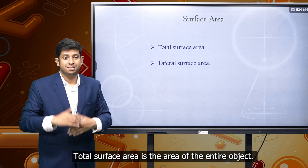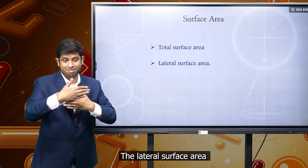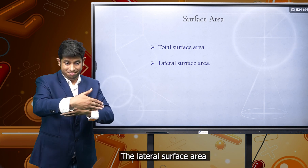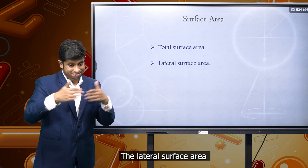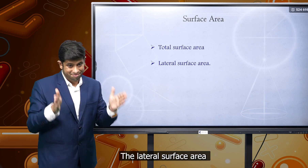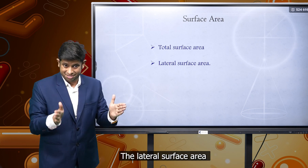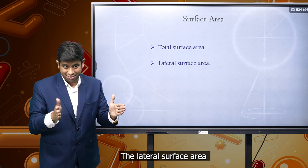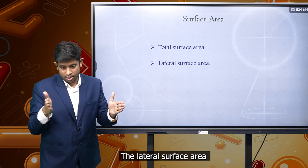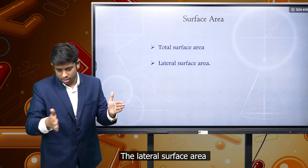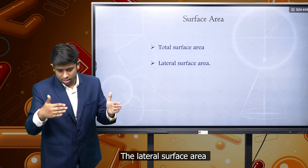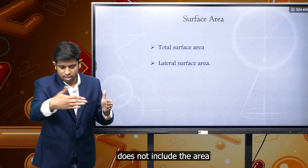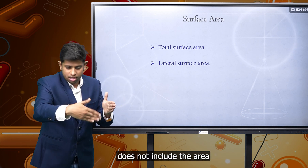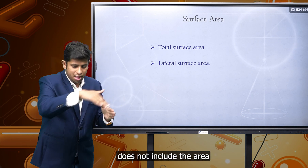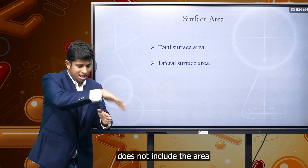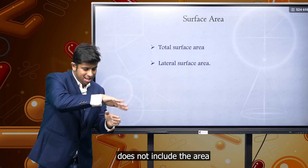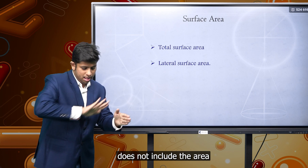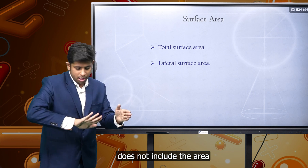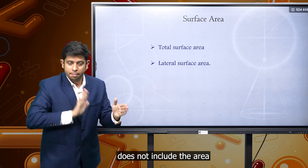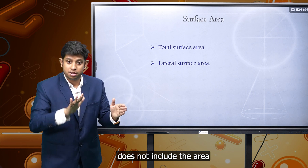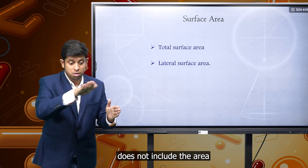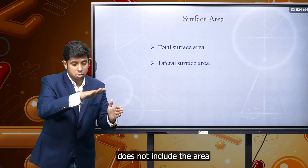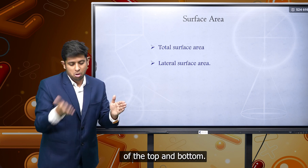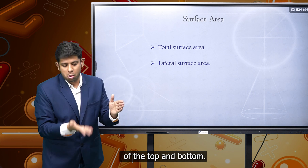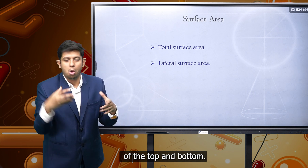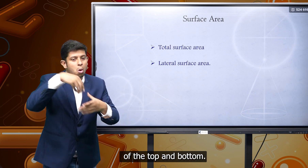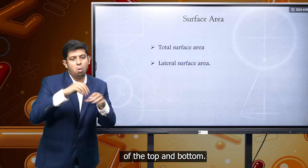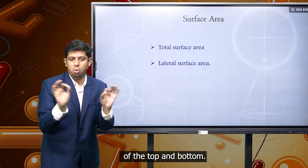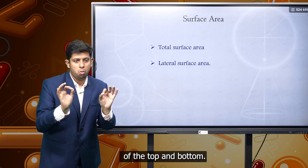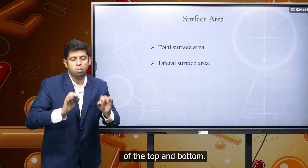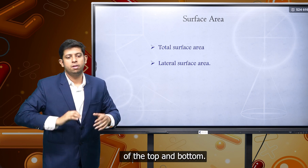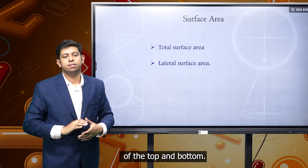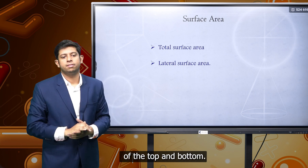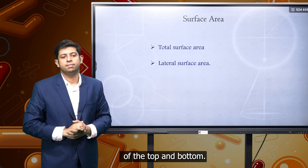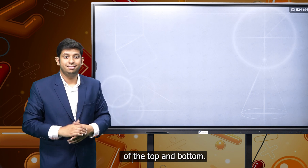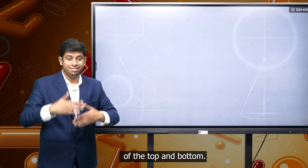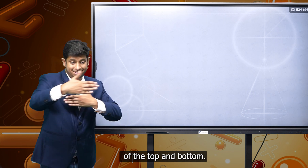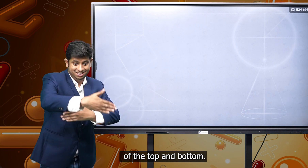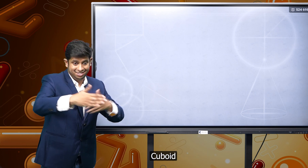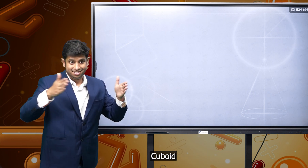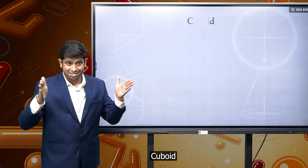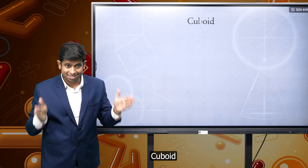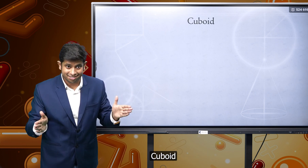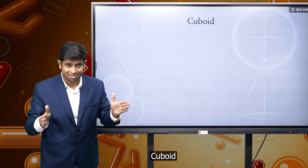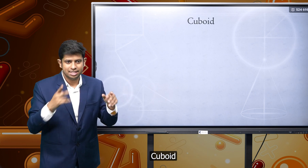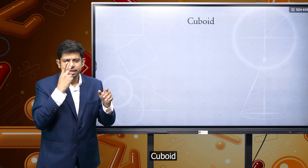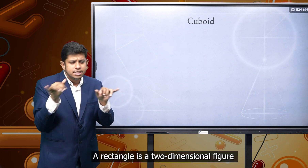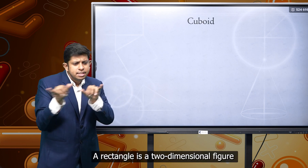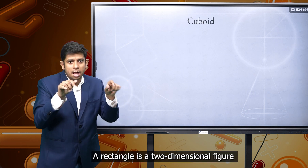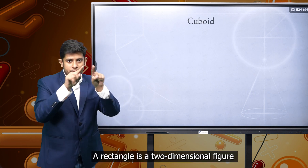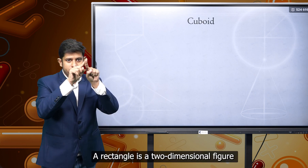The lateral surface area does not include the area of the top and bottom. Cuboid. A rectangle